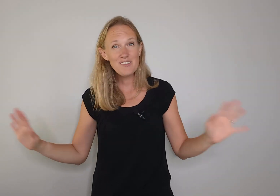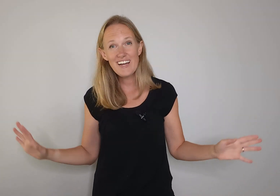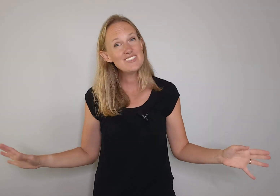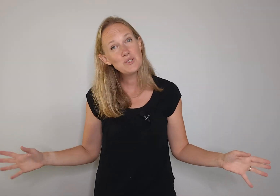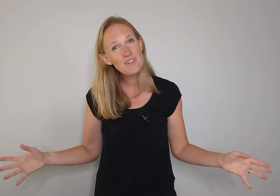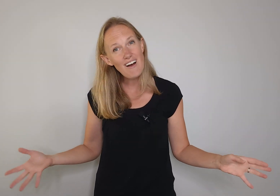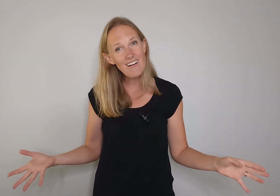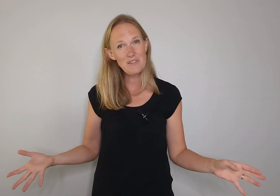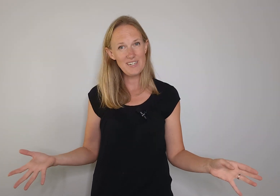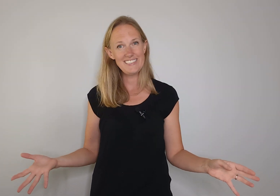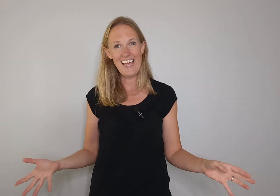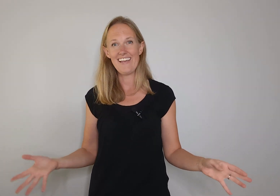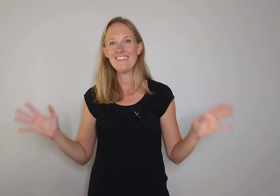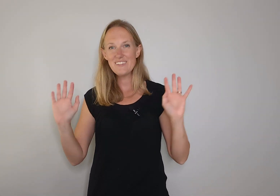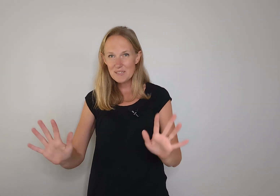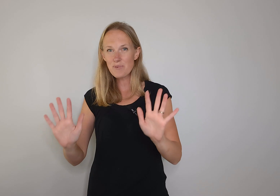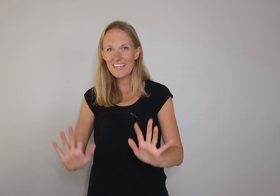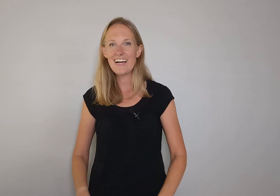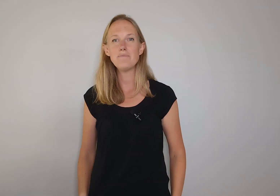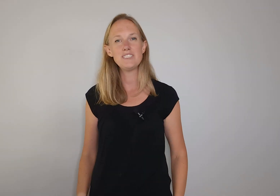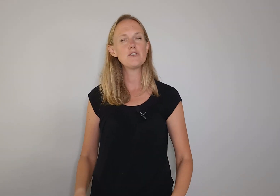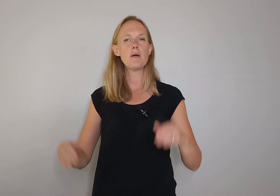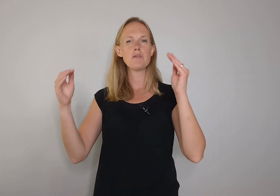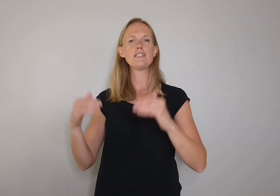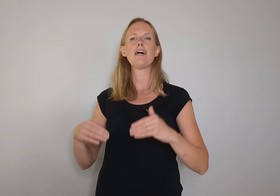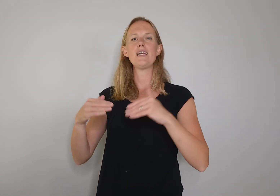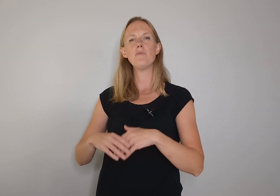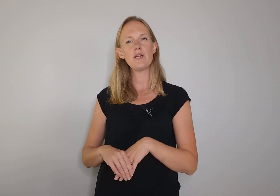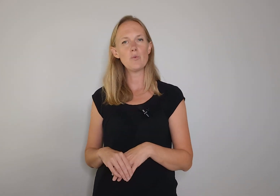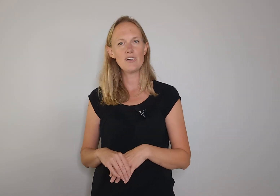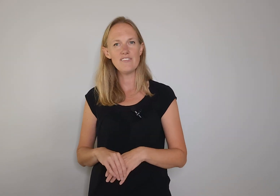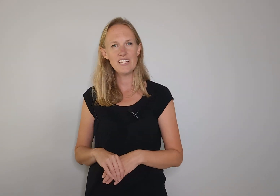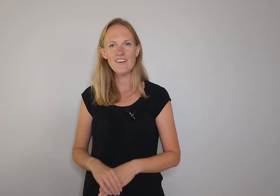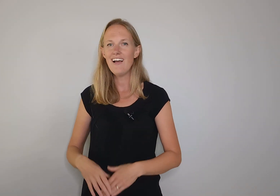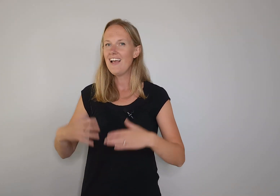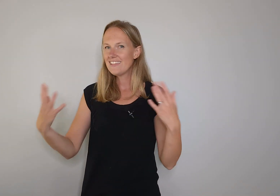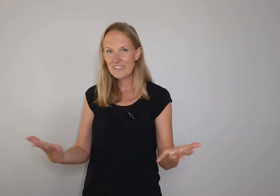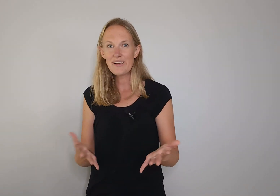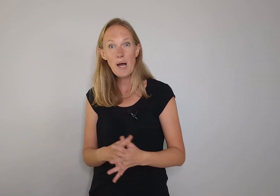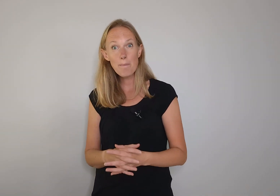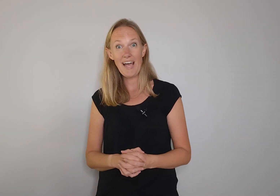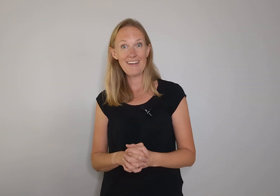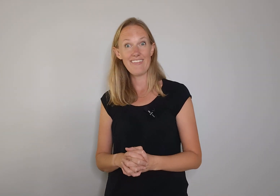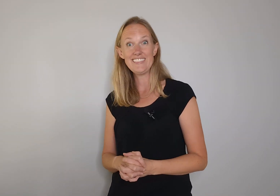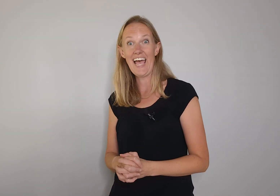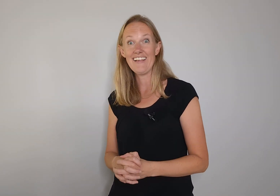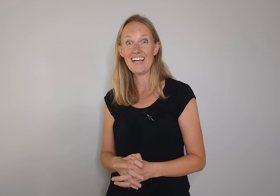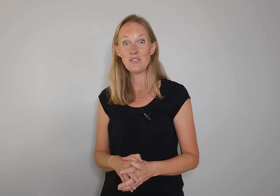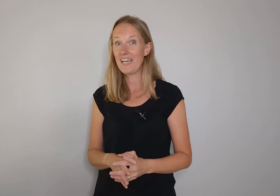have to do it all in one day. You can break it up. Just remember the time where you were in the video, then you can come back another day. That's okay